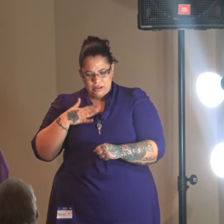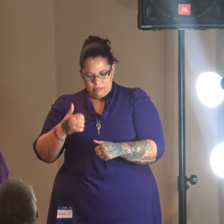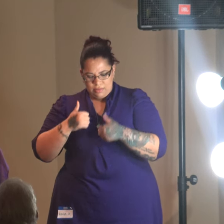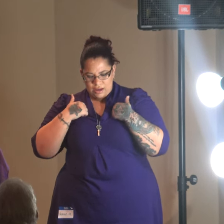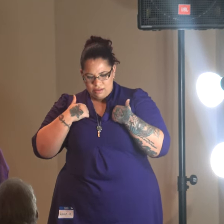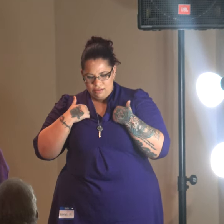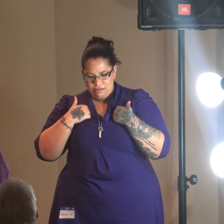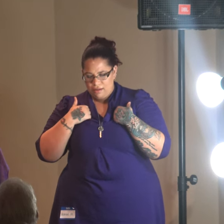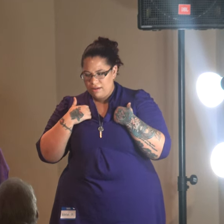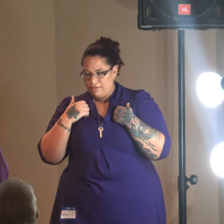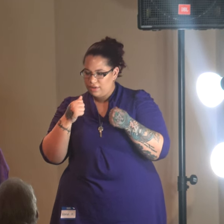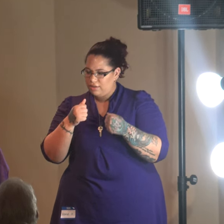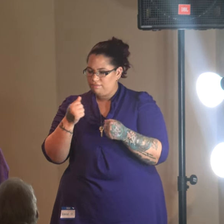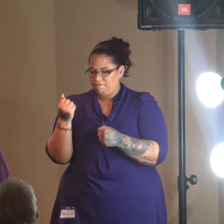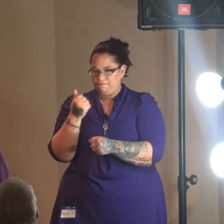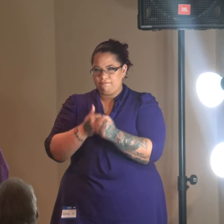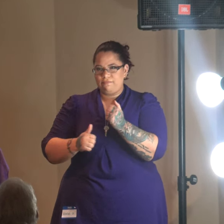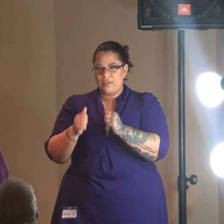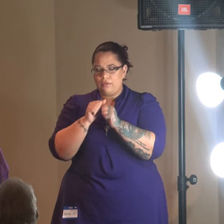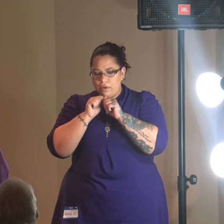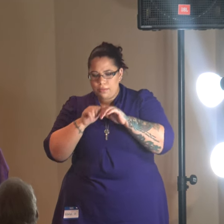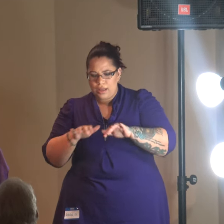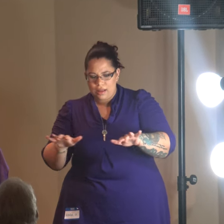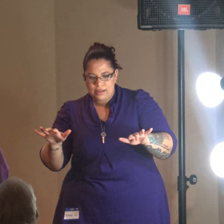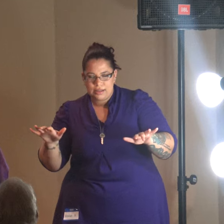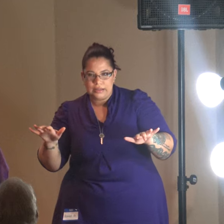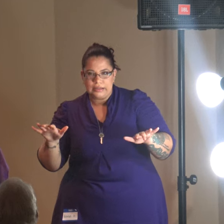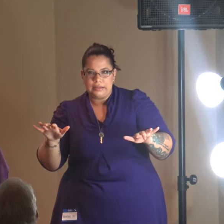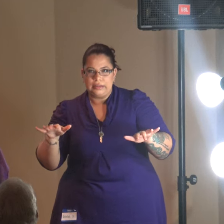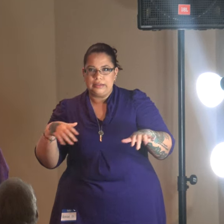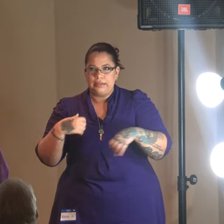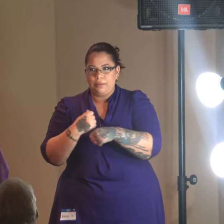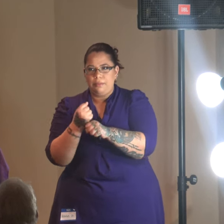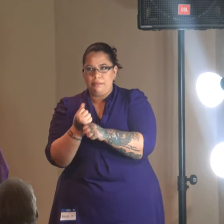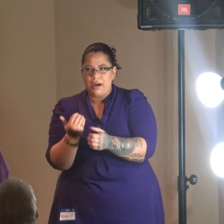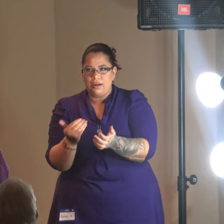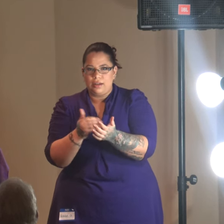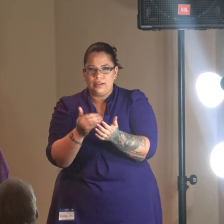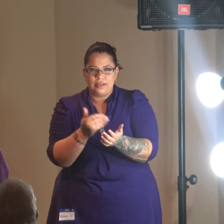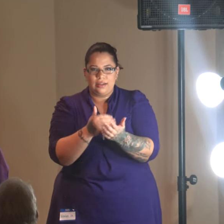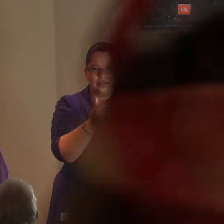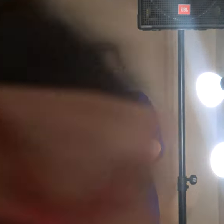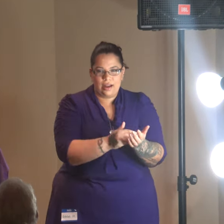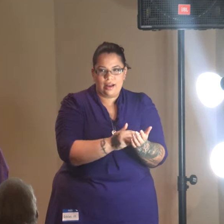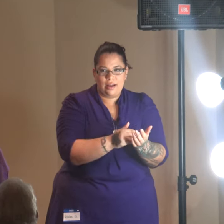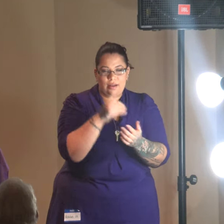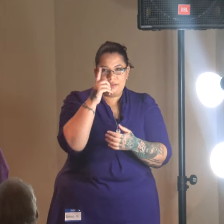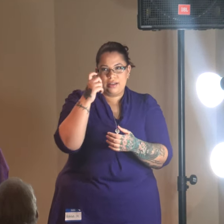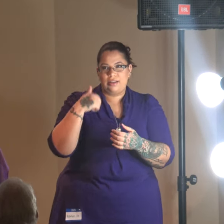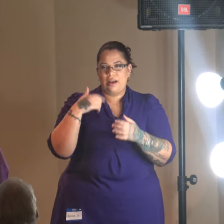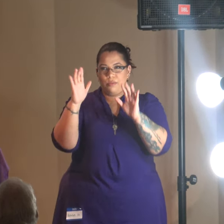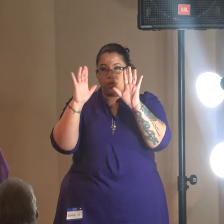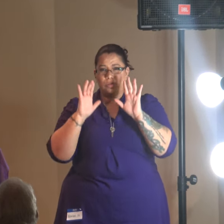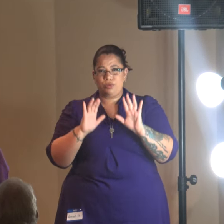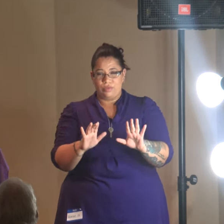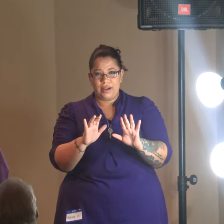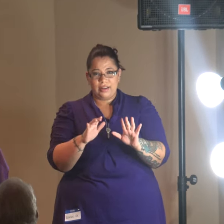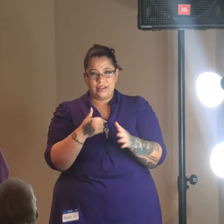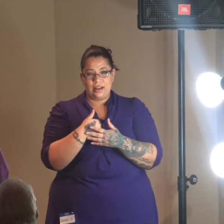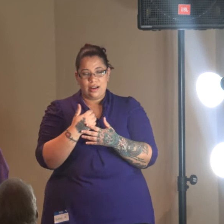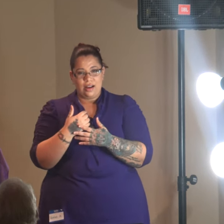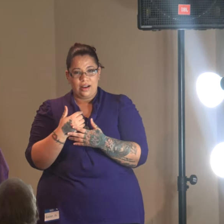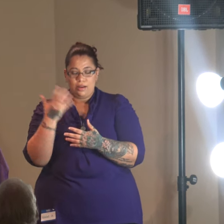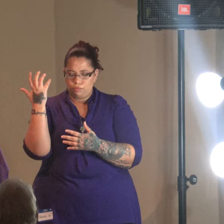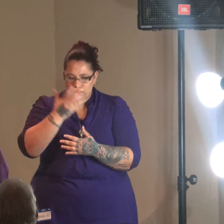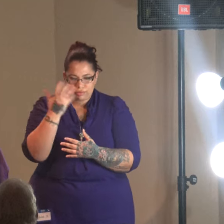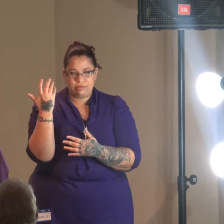that I have to match every grain of sand upon the planet, because I'm boss like that. I am wonderful like that. I'm amazing